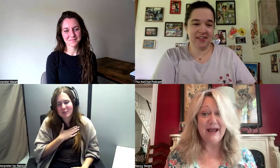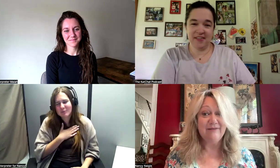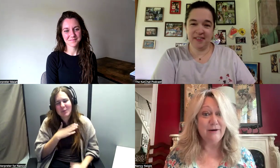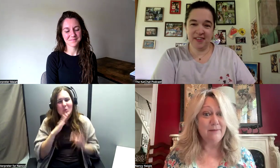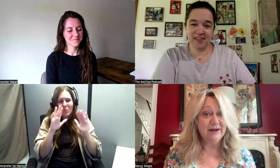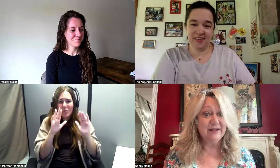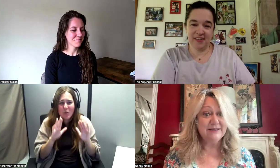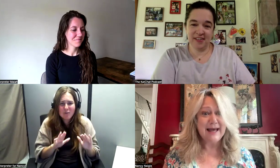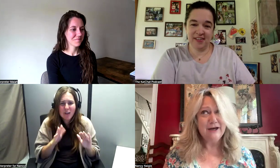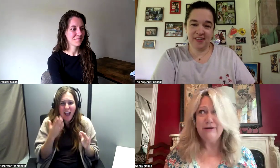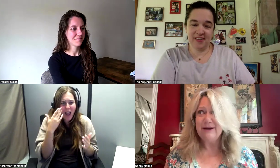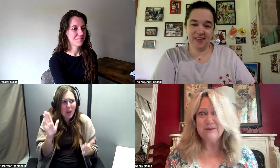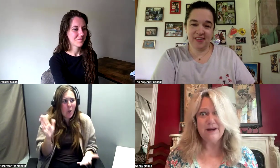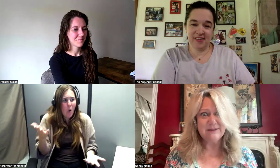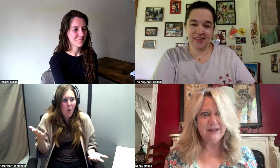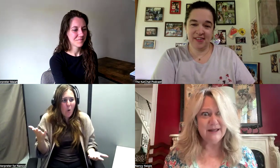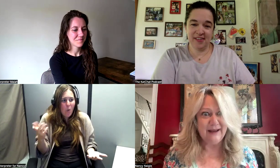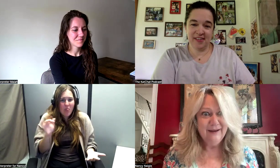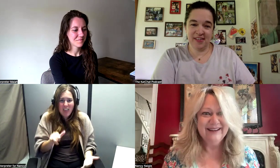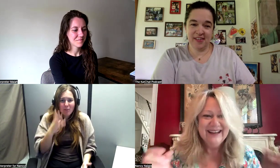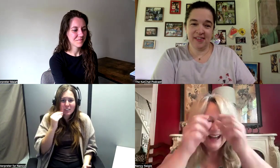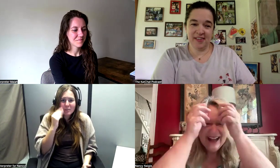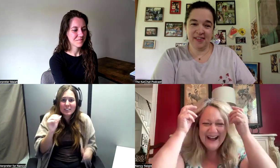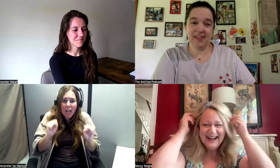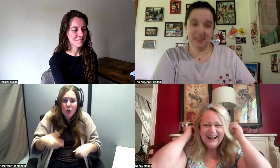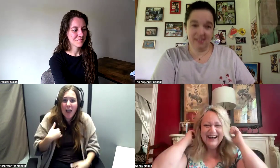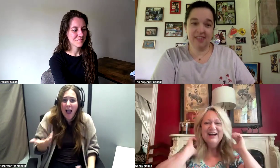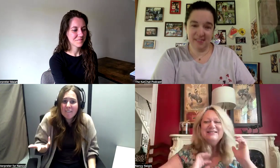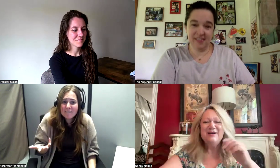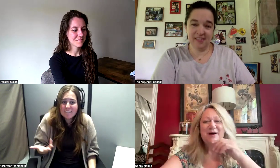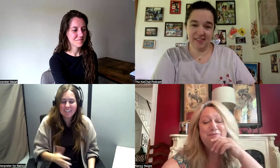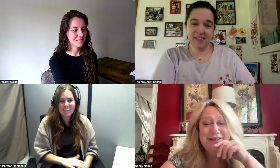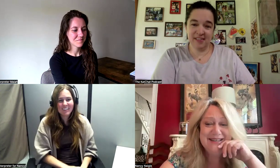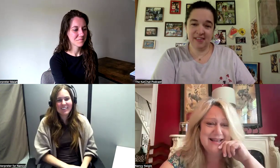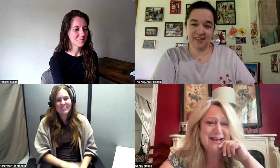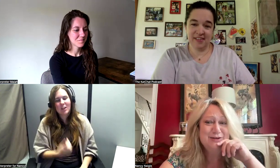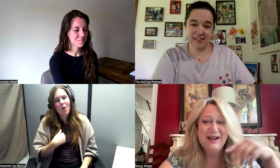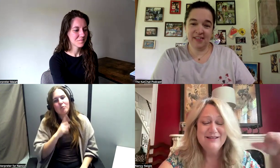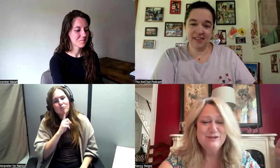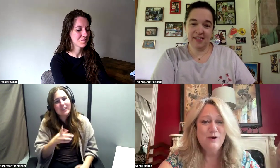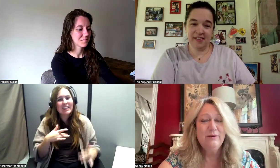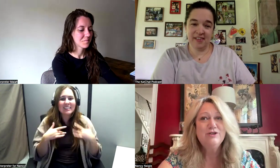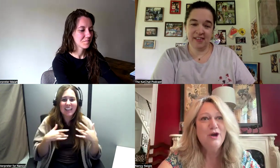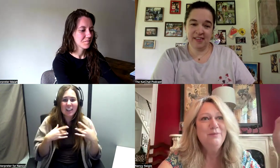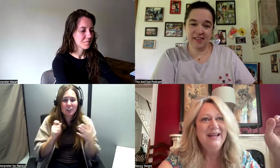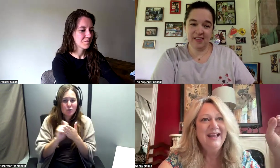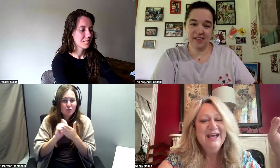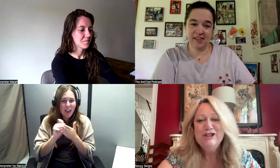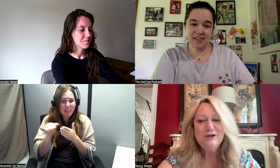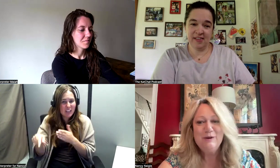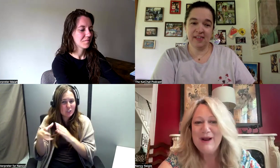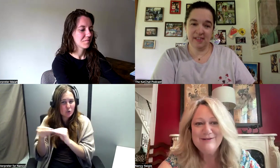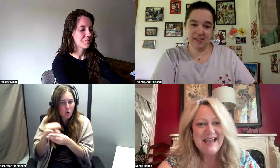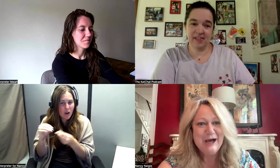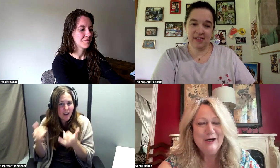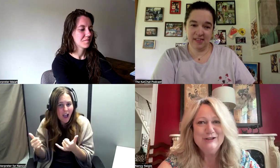even know to have that on my bucket list. I didn't know that was a possibility. So I'm really excited to write this story. There were so many. She